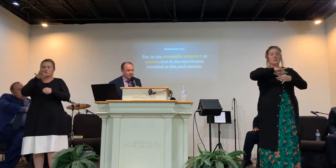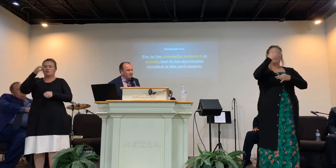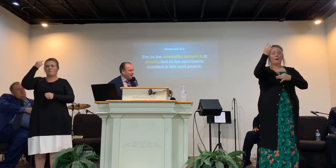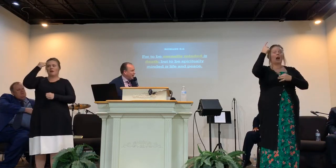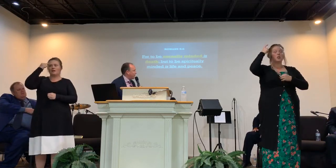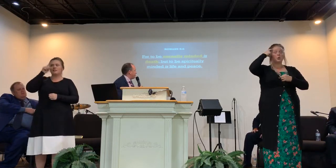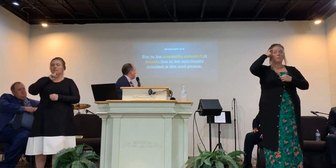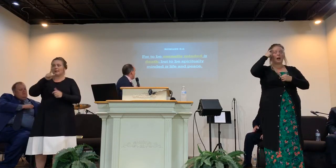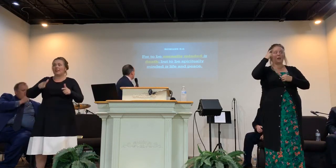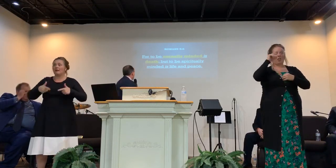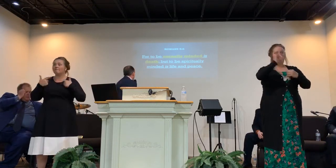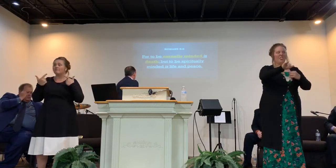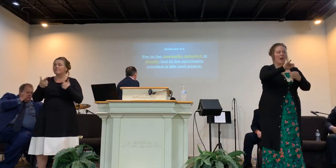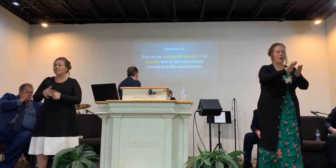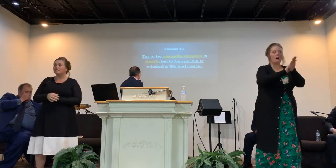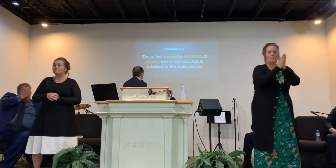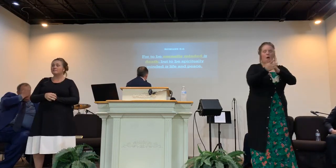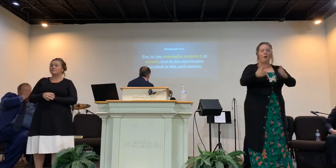spiritually minded is life